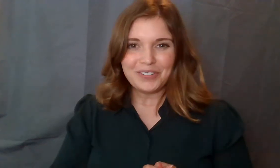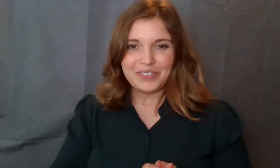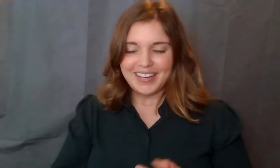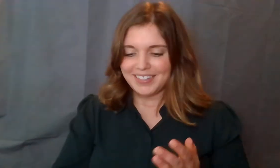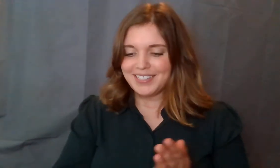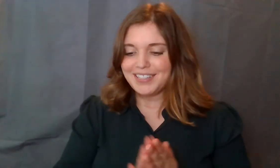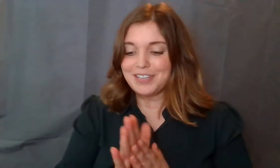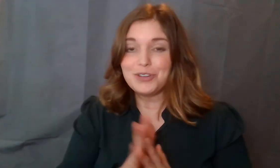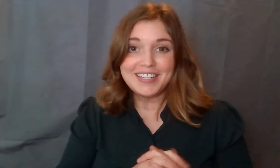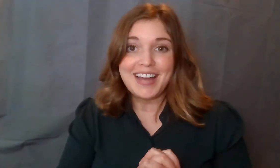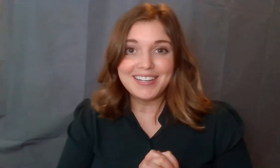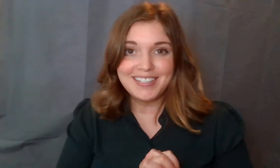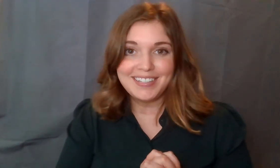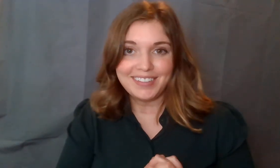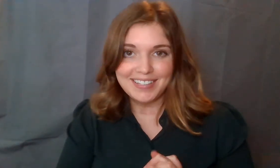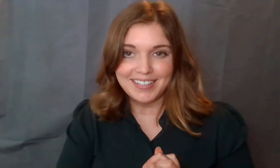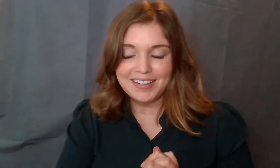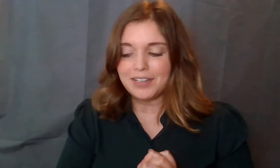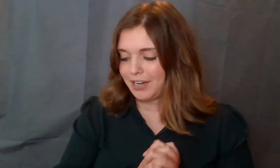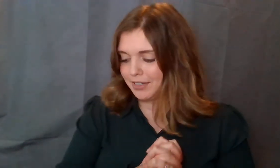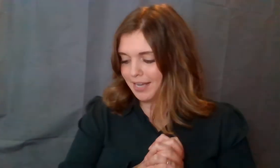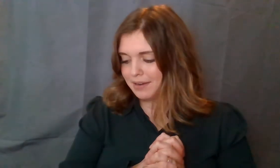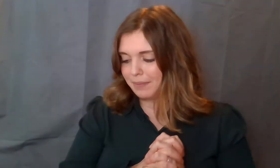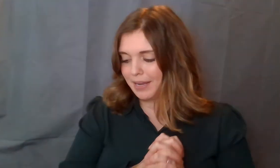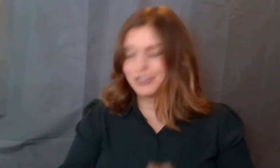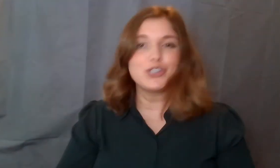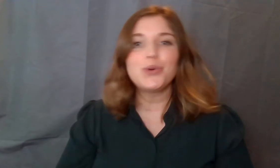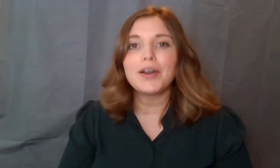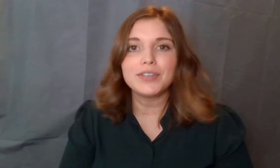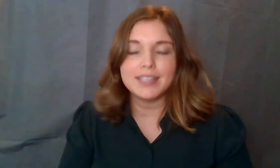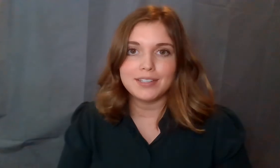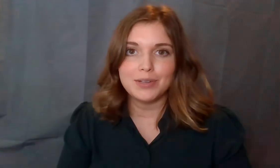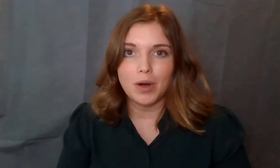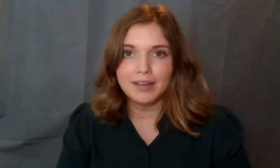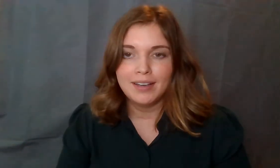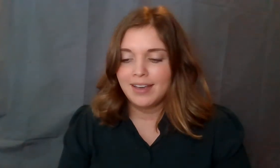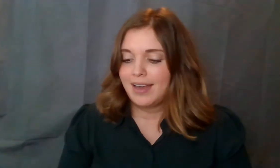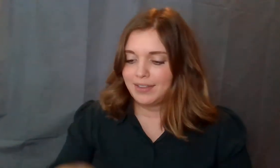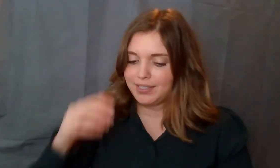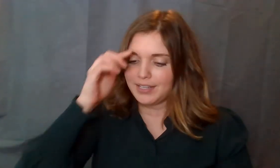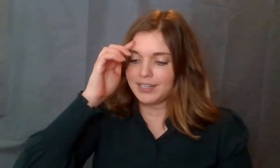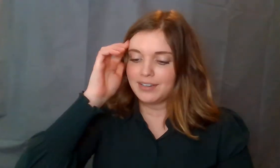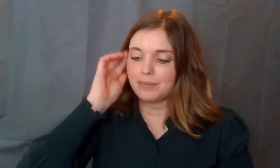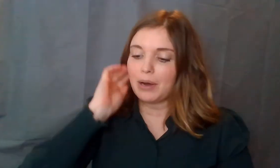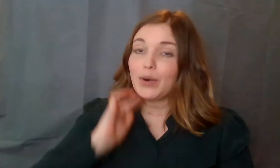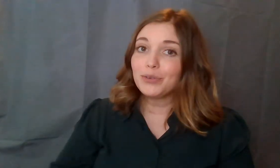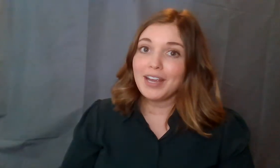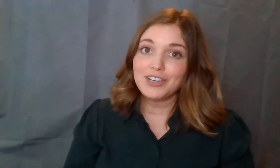All right, this is the Unit 19 lesson. It starts on page 261, and this lesson is about